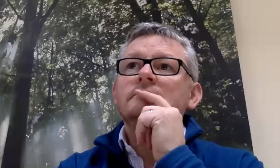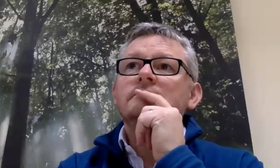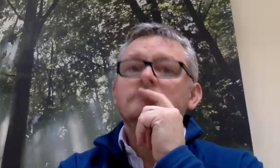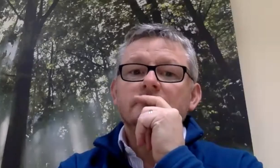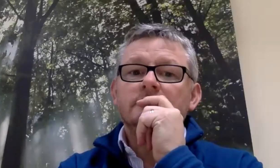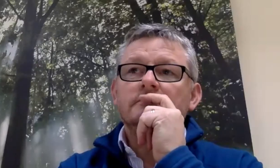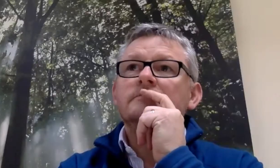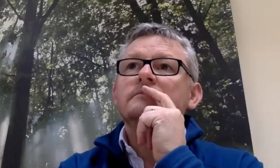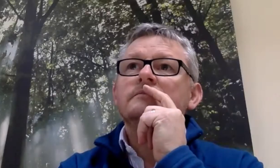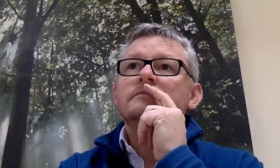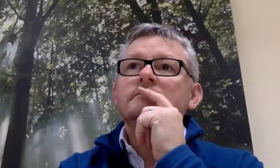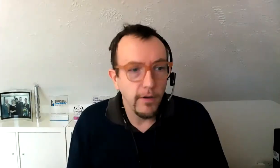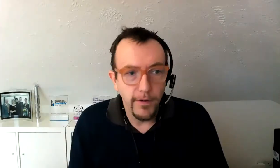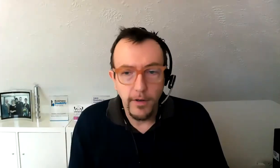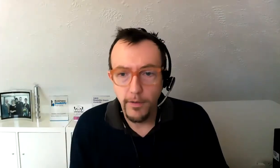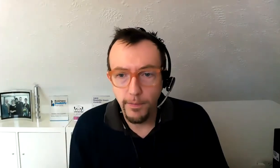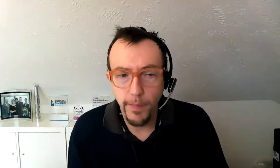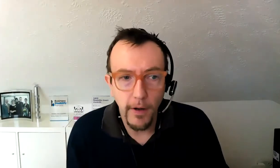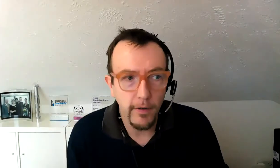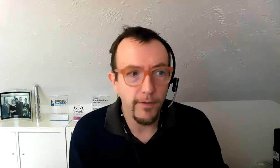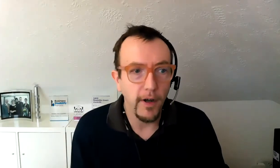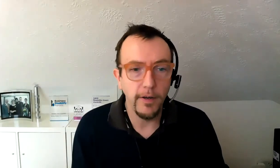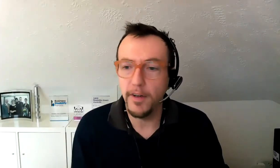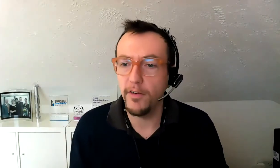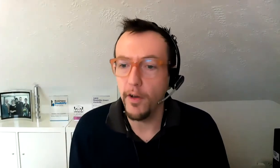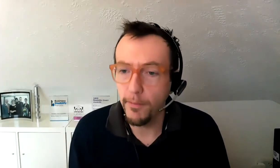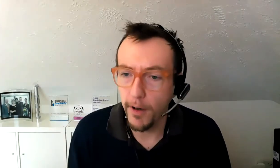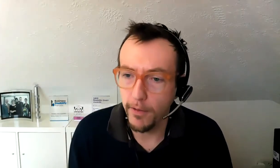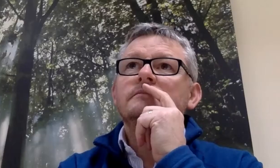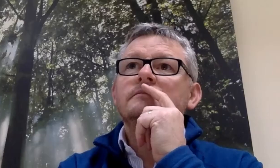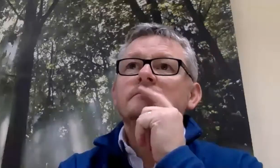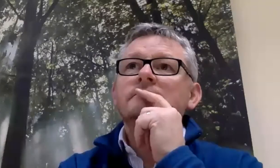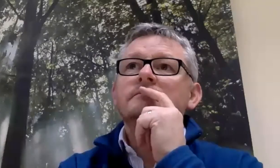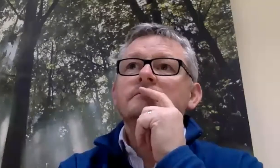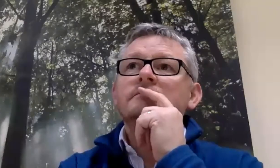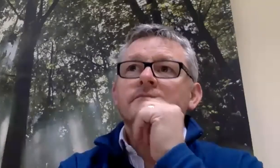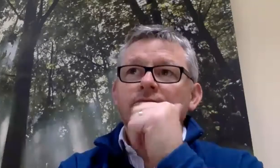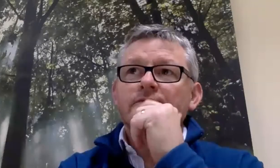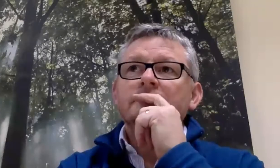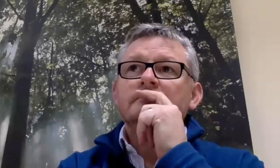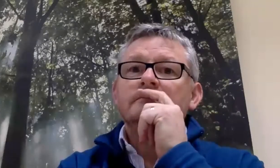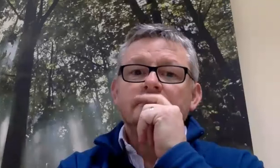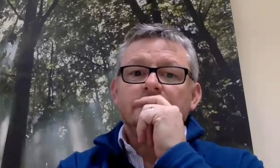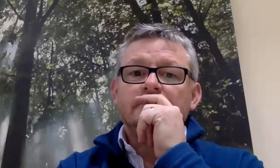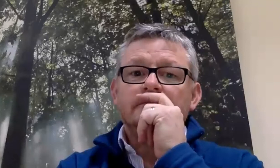today. Joseph is part of ITV SignPost, which is an organization which